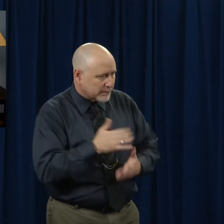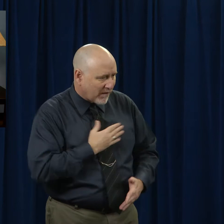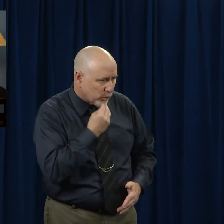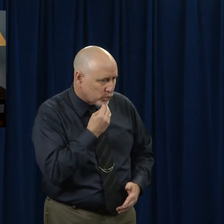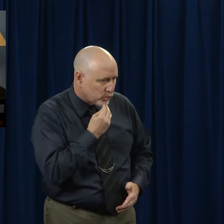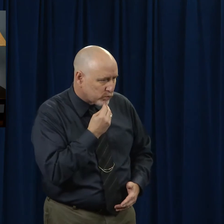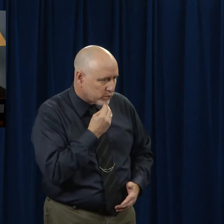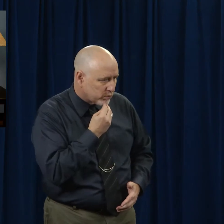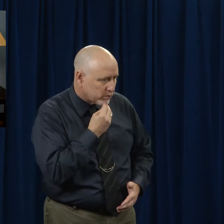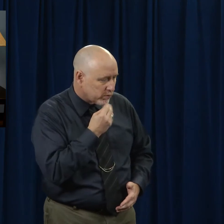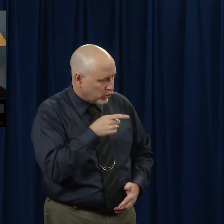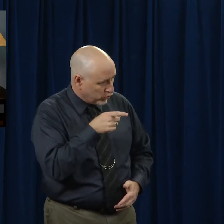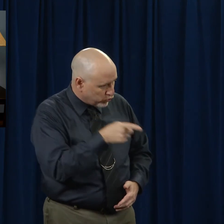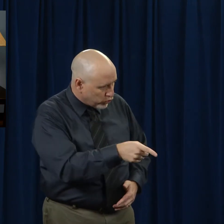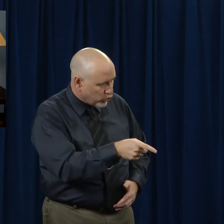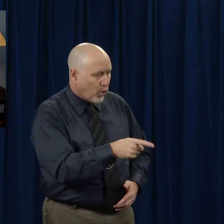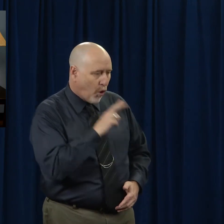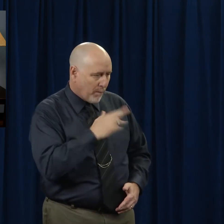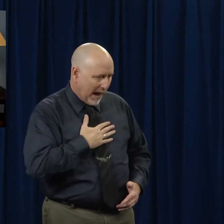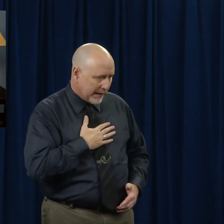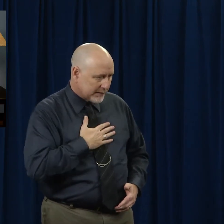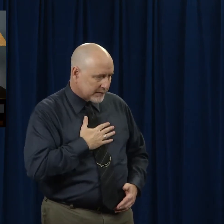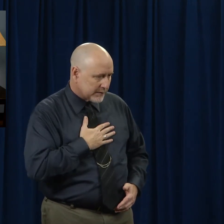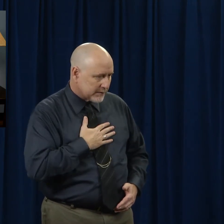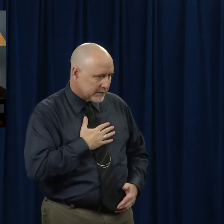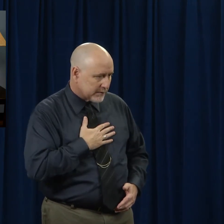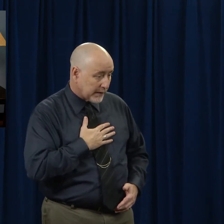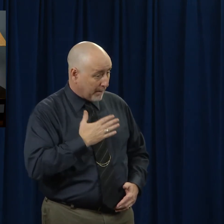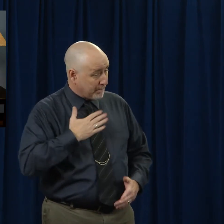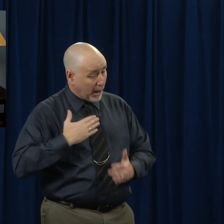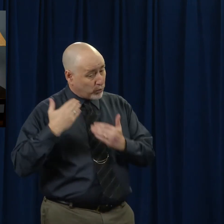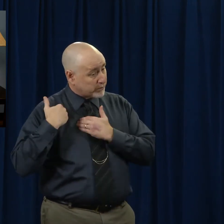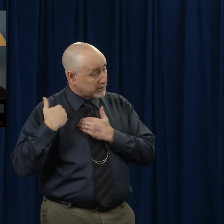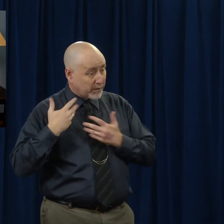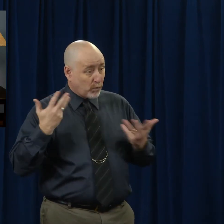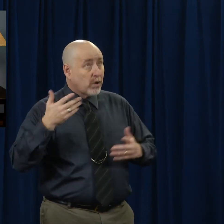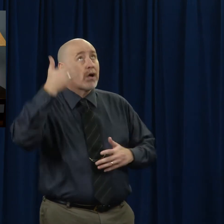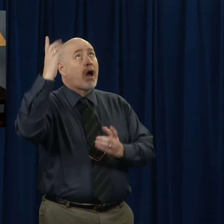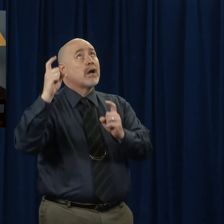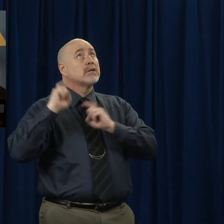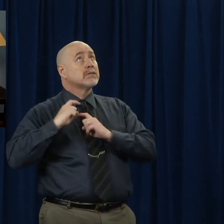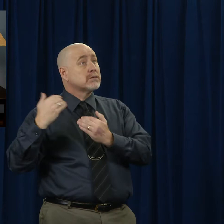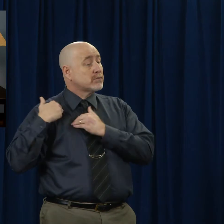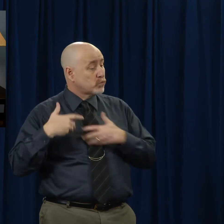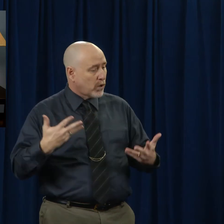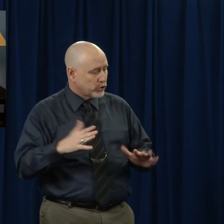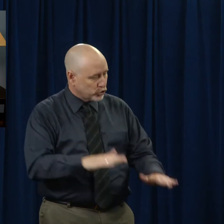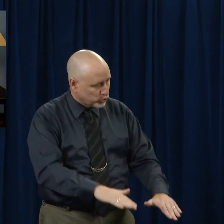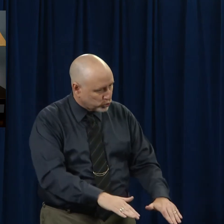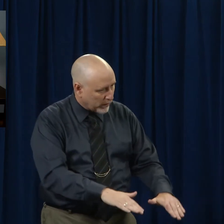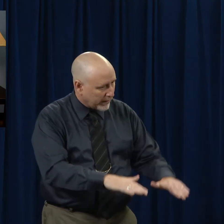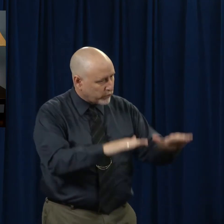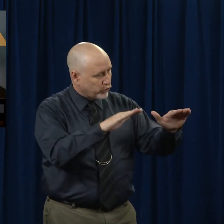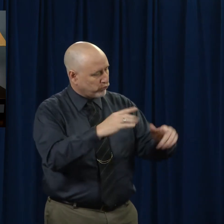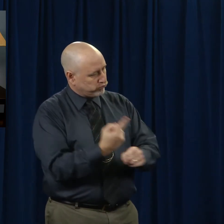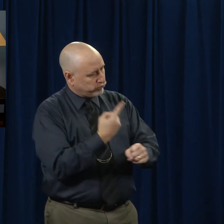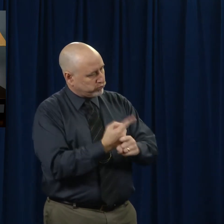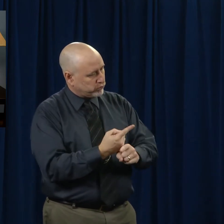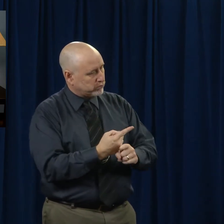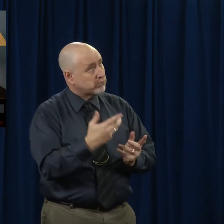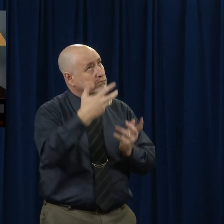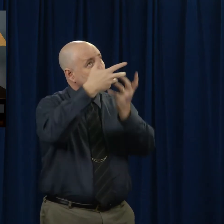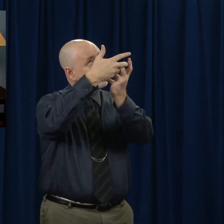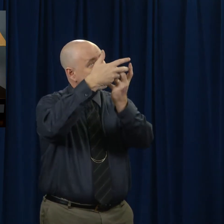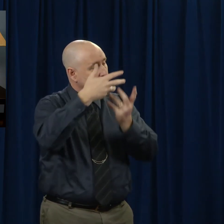that's mine. And you are mine. And my responsibility from God is to rear you up in a way that is good